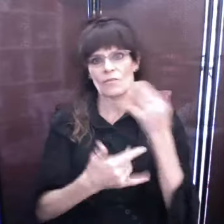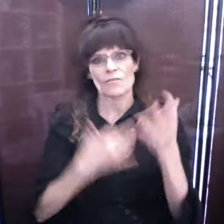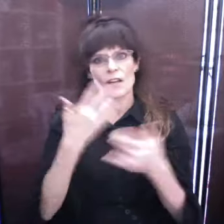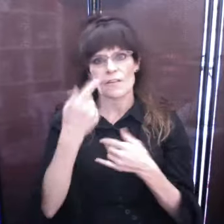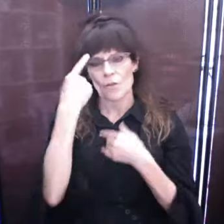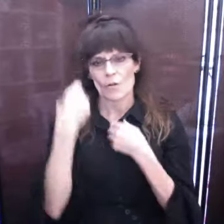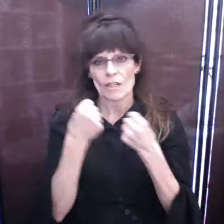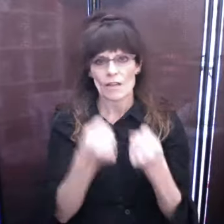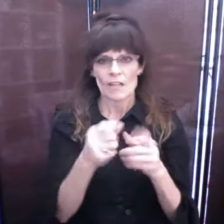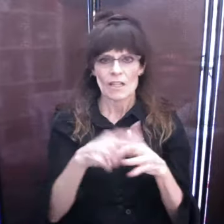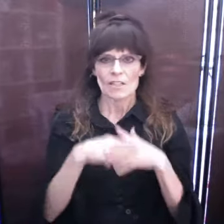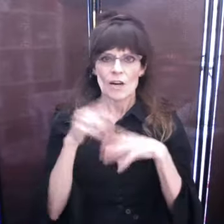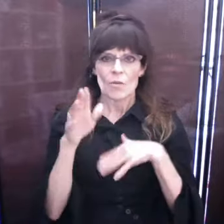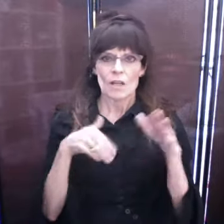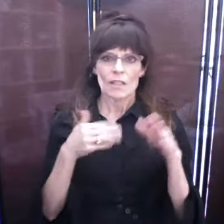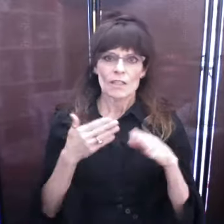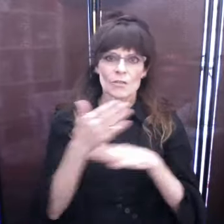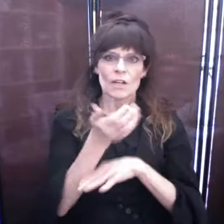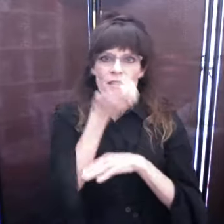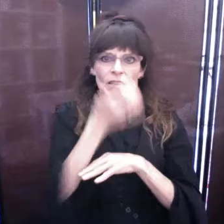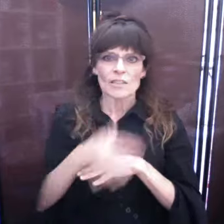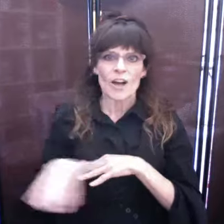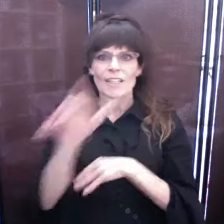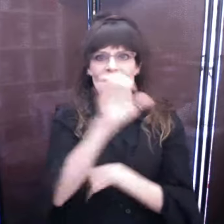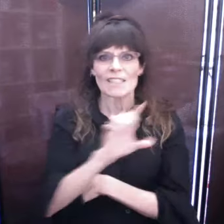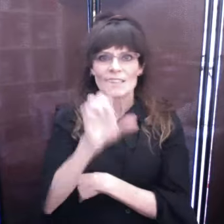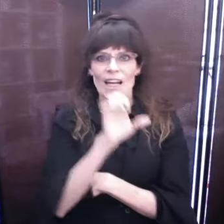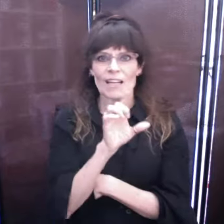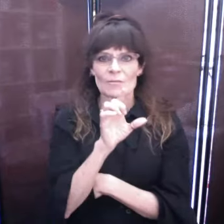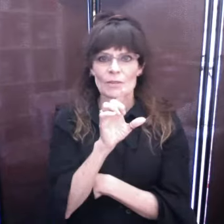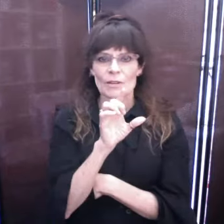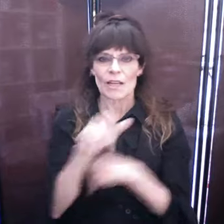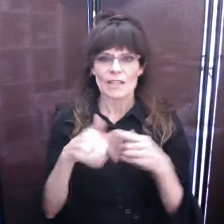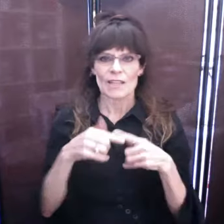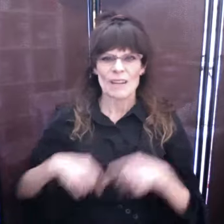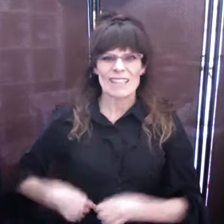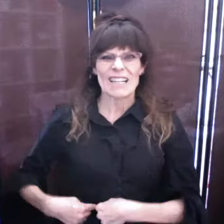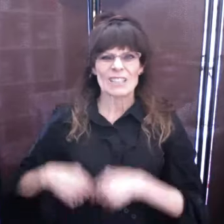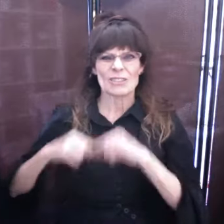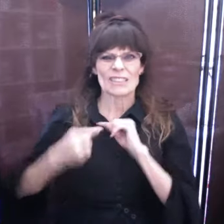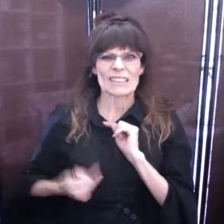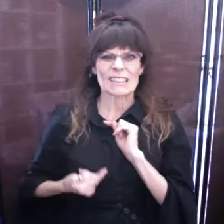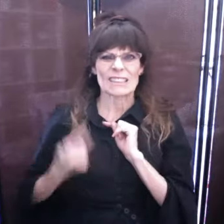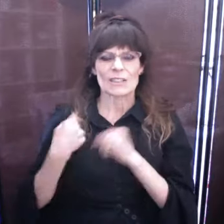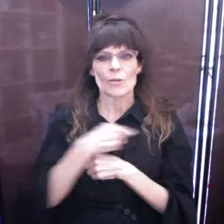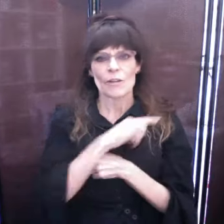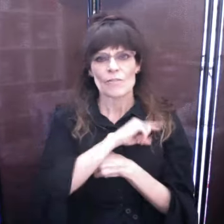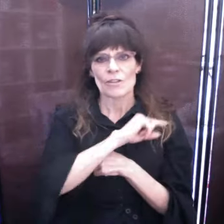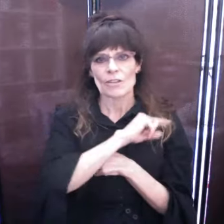start walking across this lawn, and it's the library lawn. And then my gut goes into that little knot, because we feel guilt by zip code, you guys. I